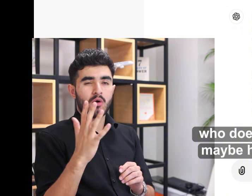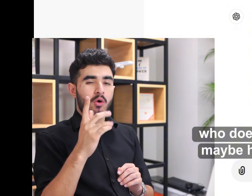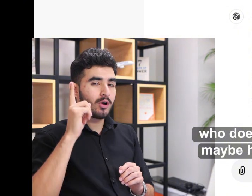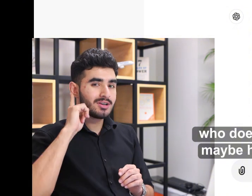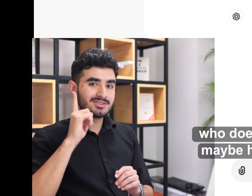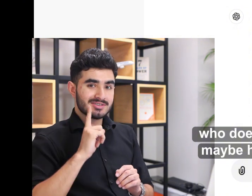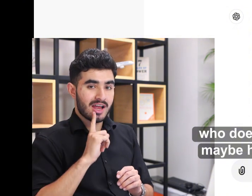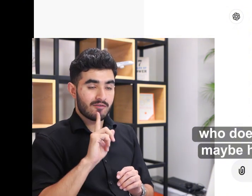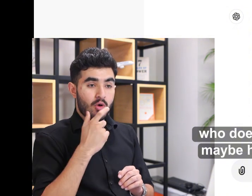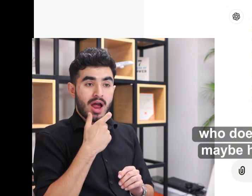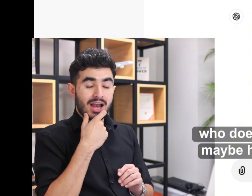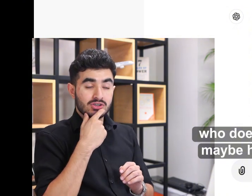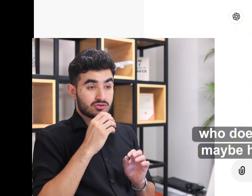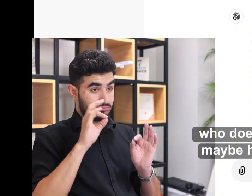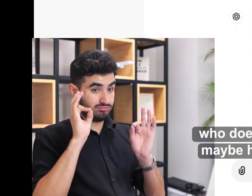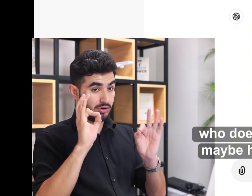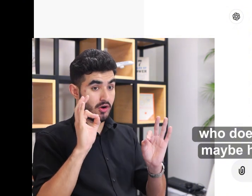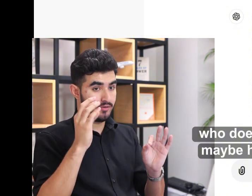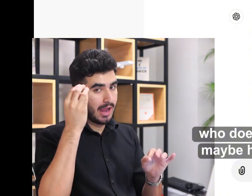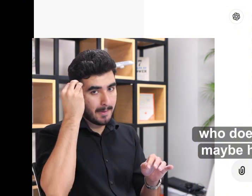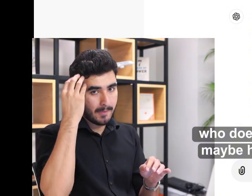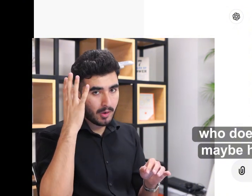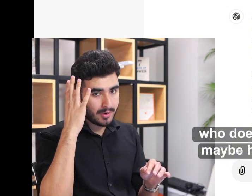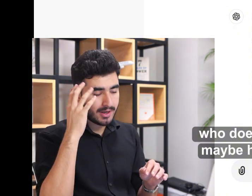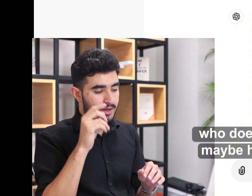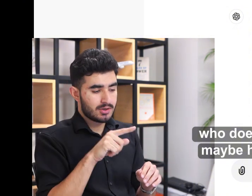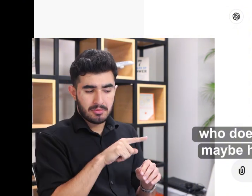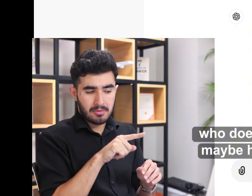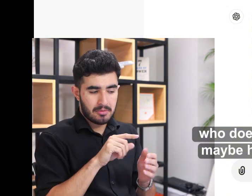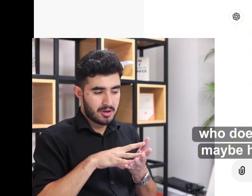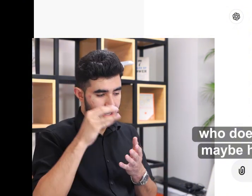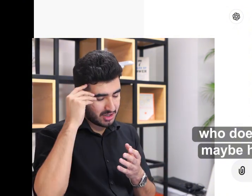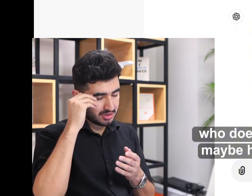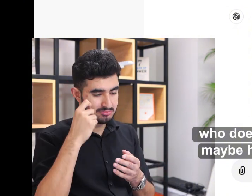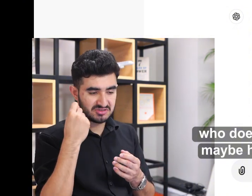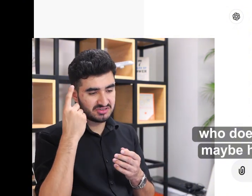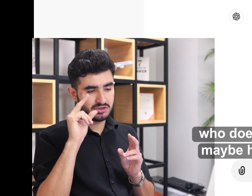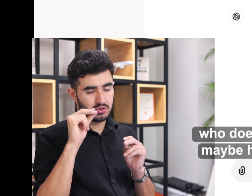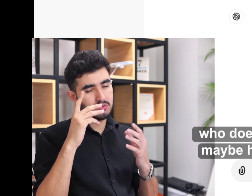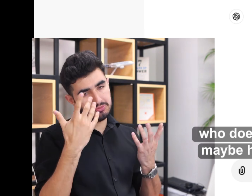doesn't have that much vocabulary and maybe he can't understand this paragraph?